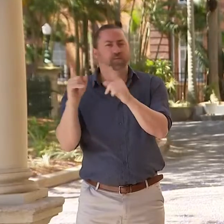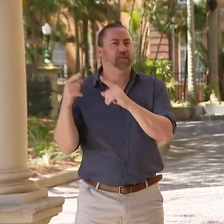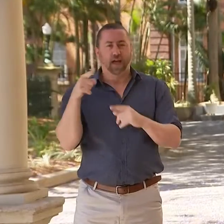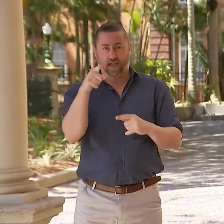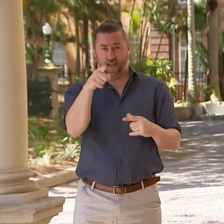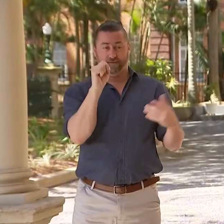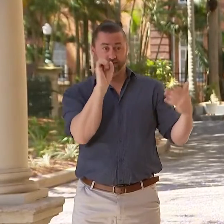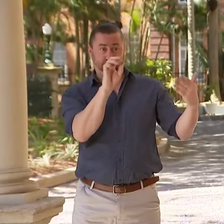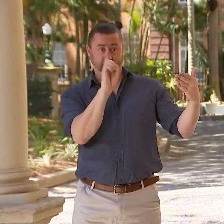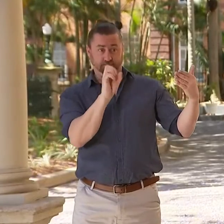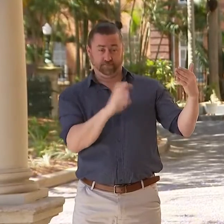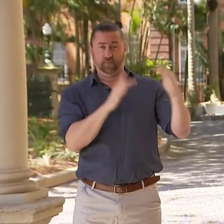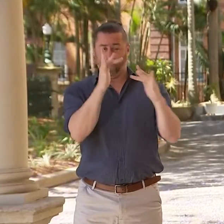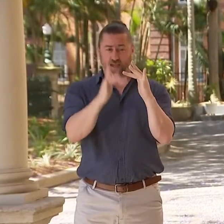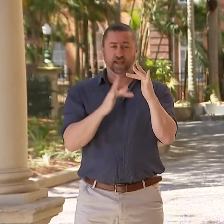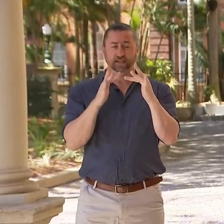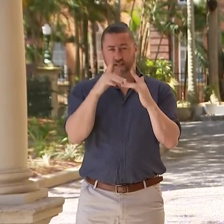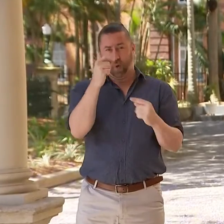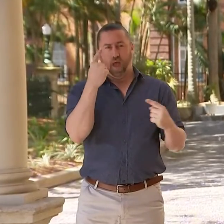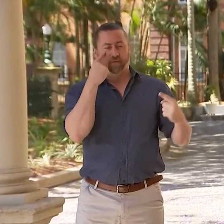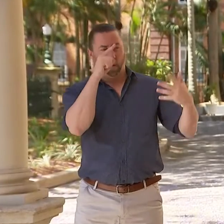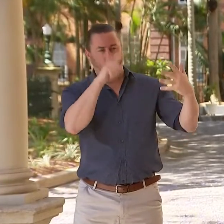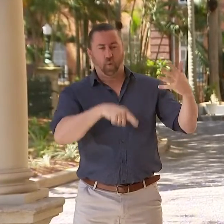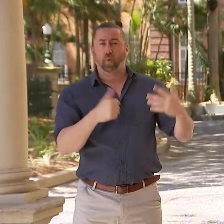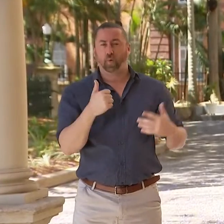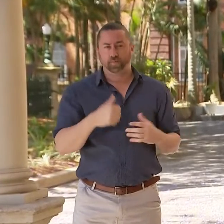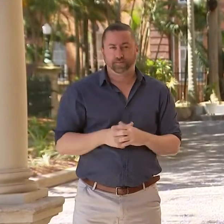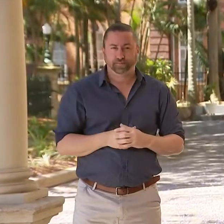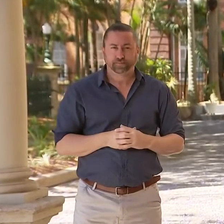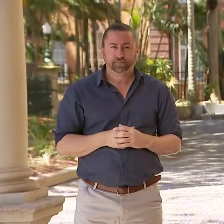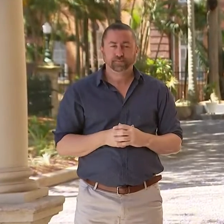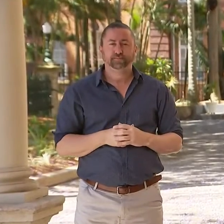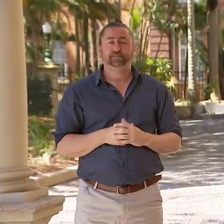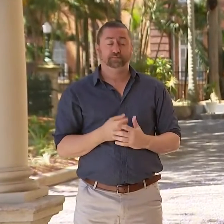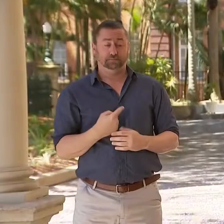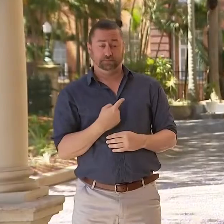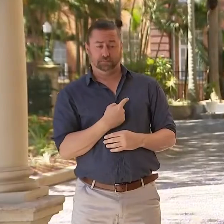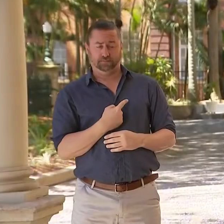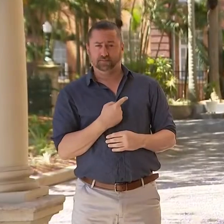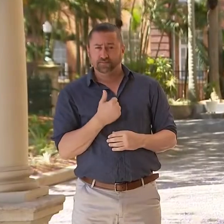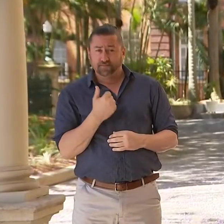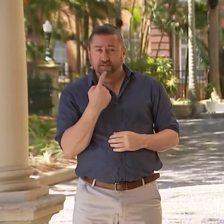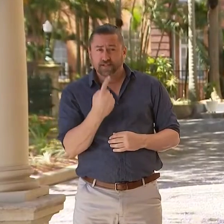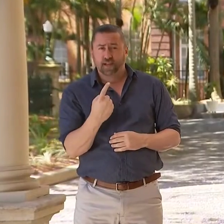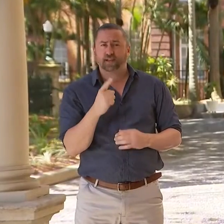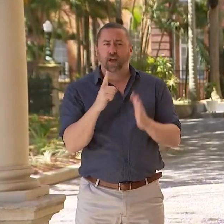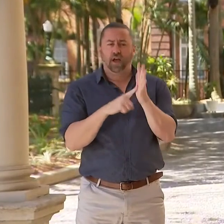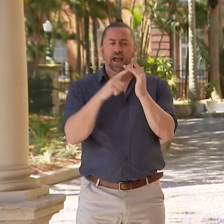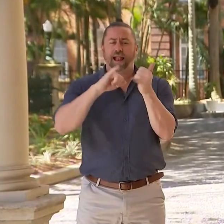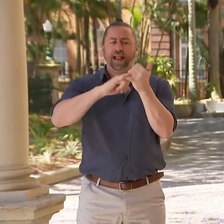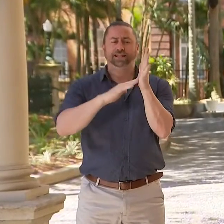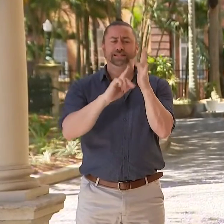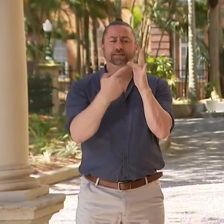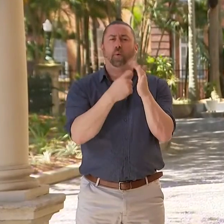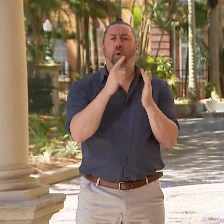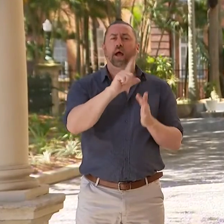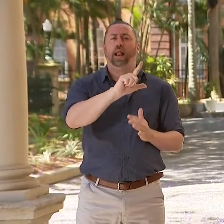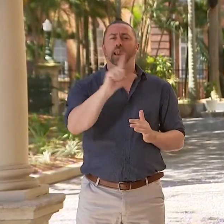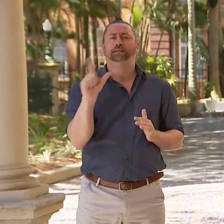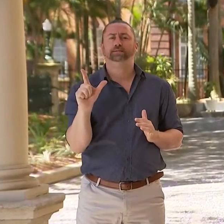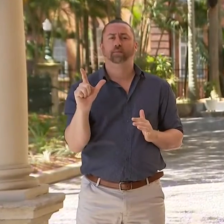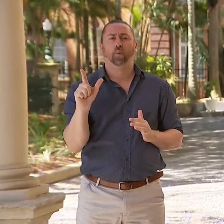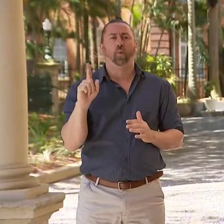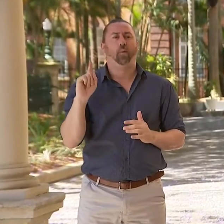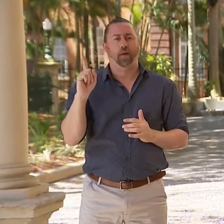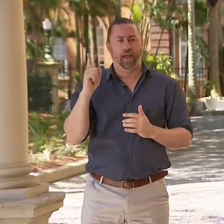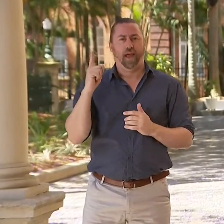make sure that we've picked all of those up. Then, as you heard from the Deputy Premier, Lismore has gone back into